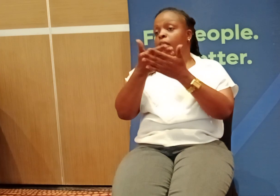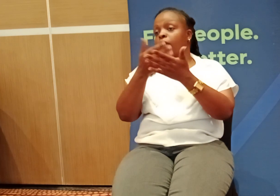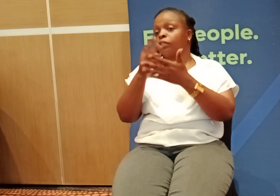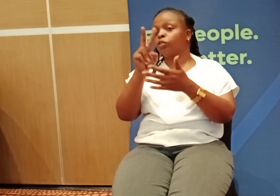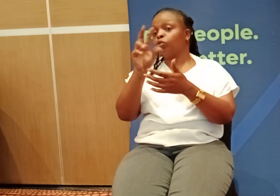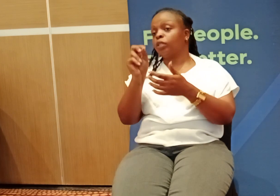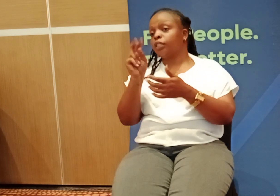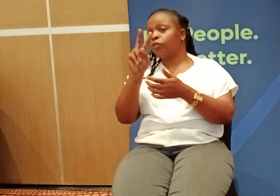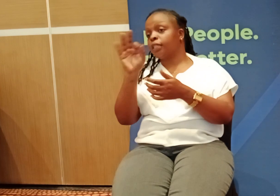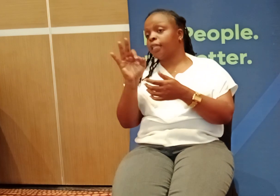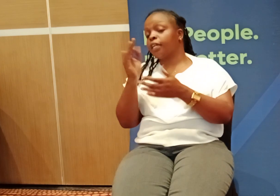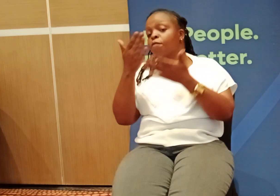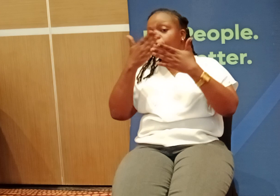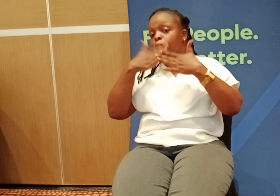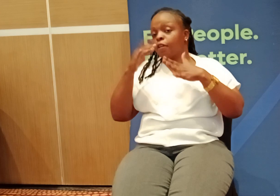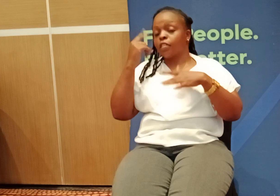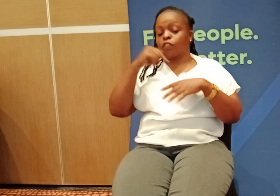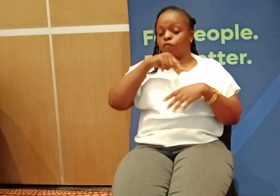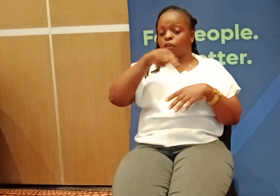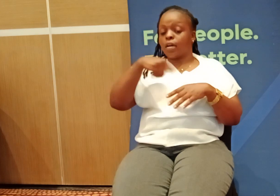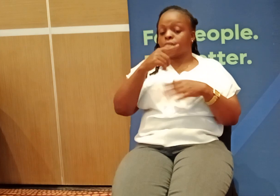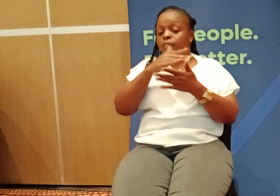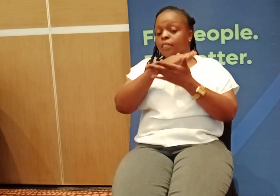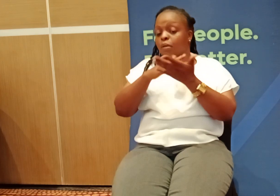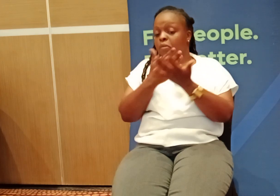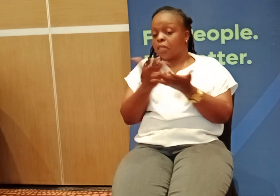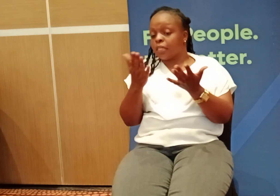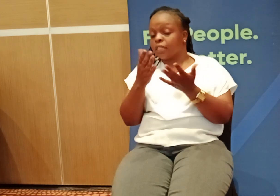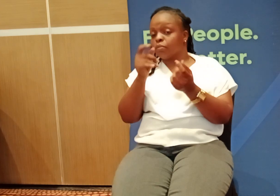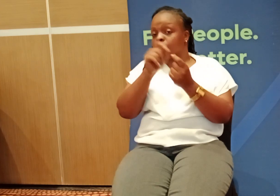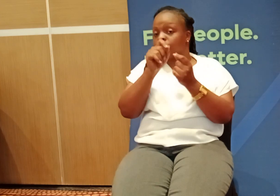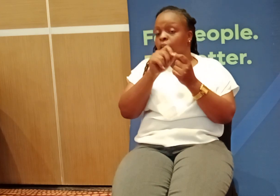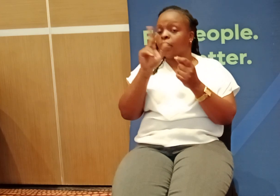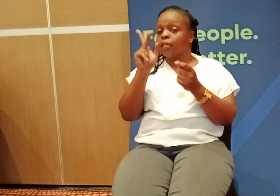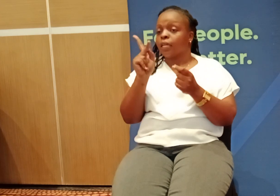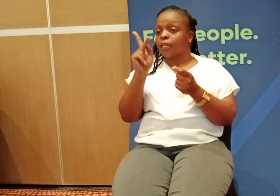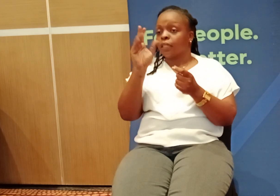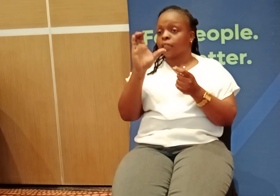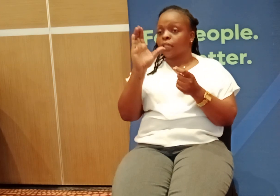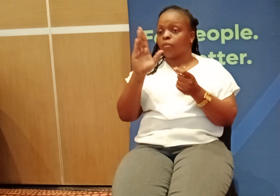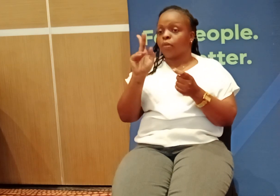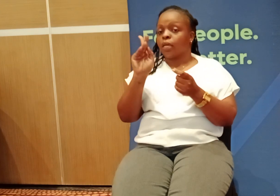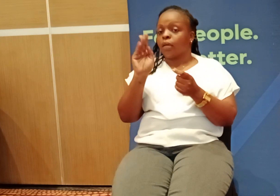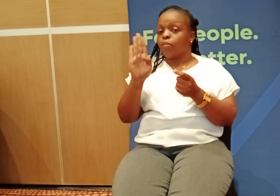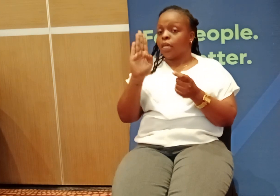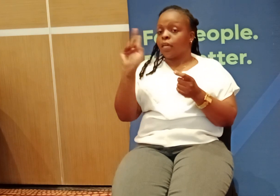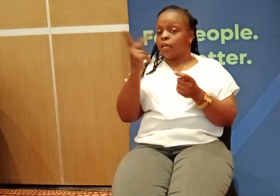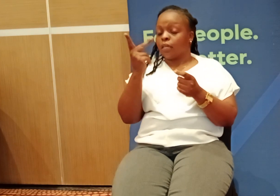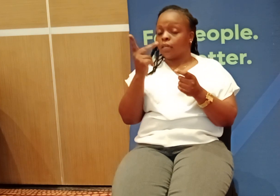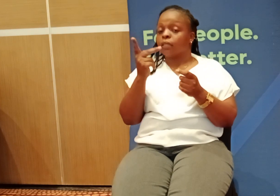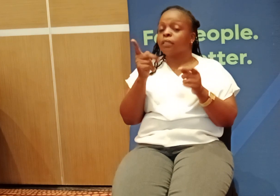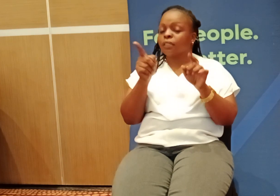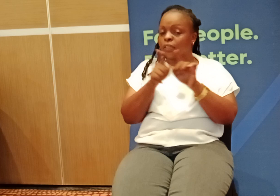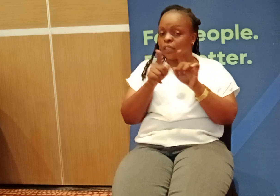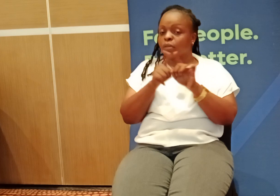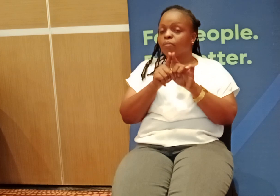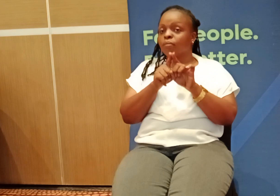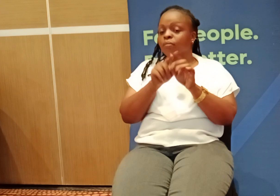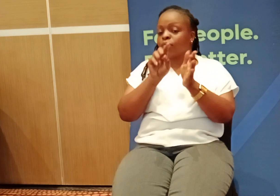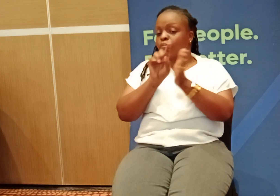for us, for some of the things, particularly on KCB Kenya, and absolutely bullish, because